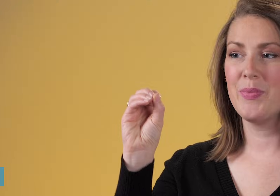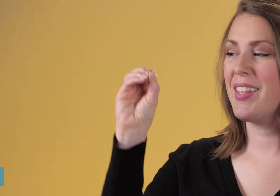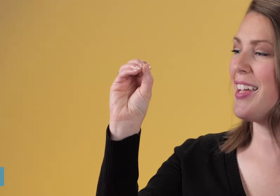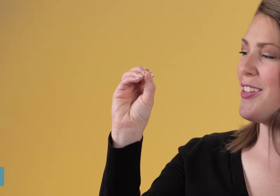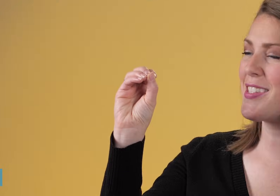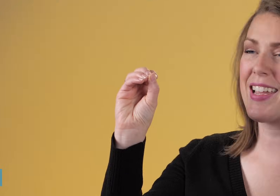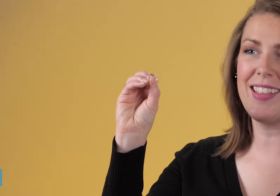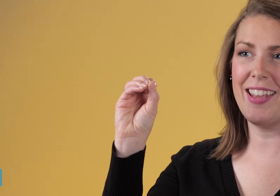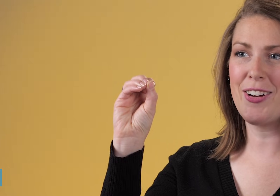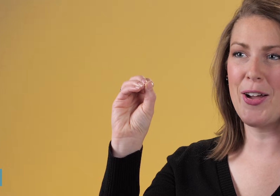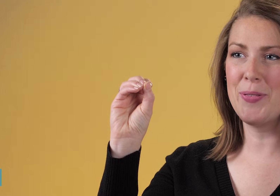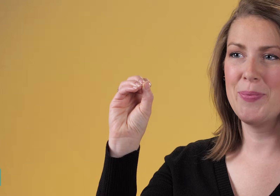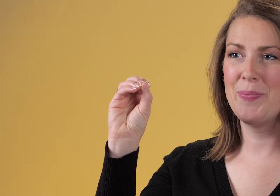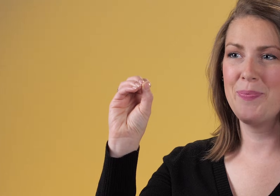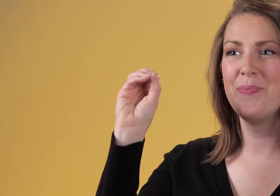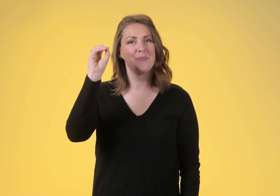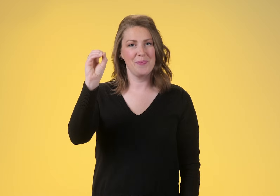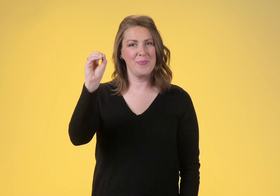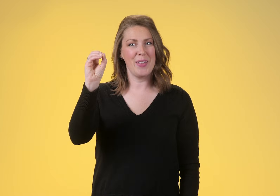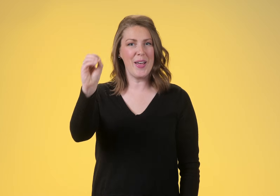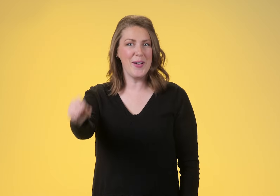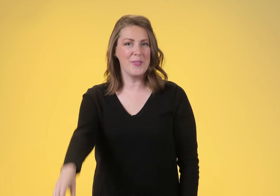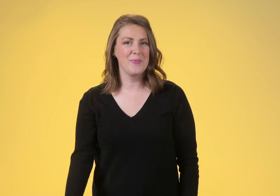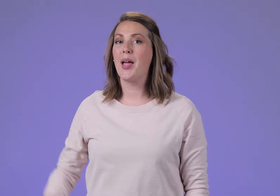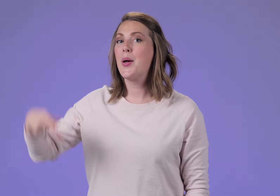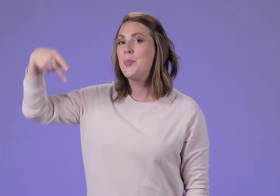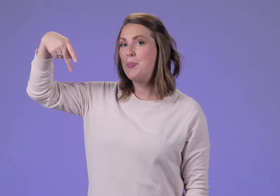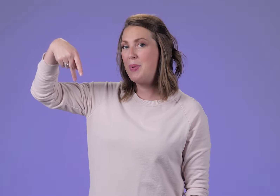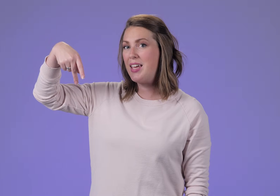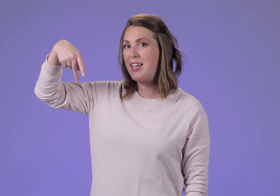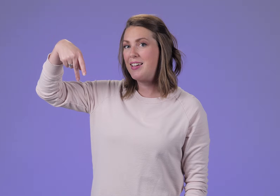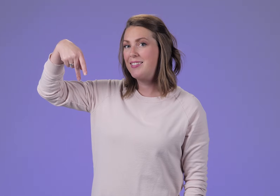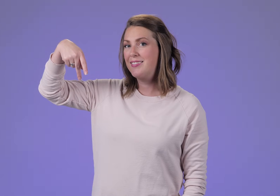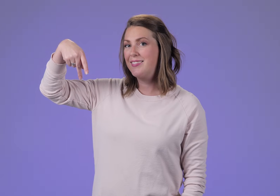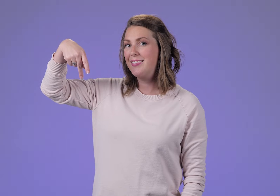It looks like the letter O. O. P.